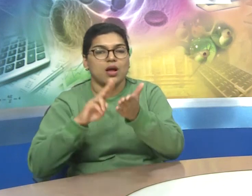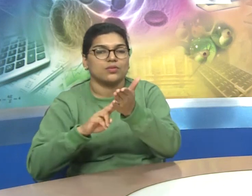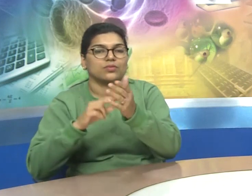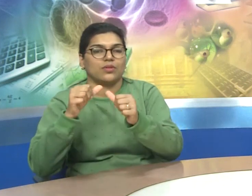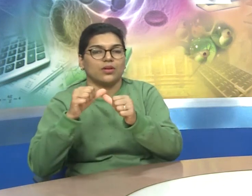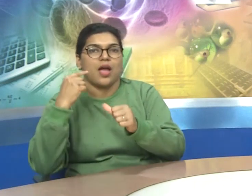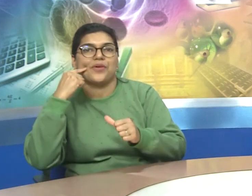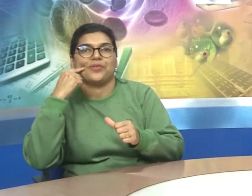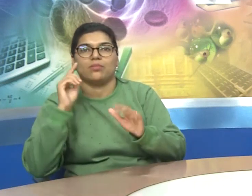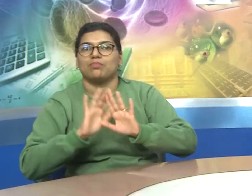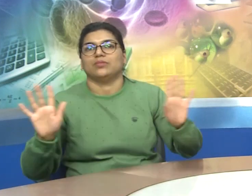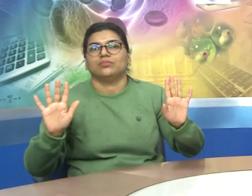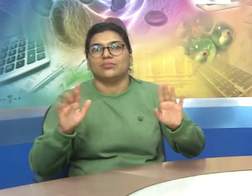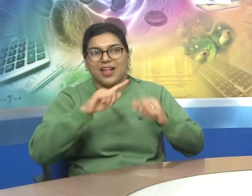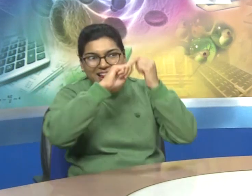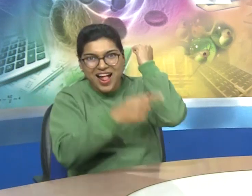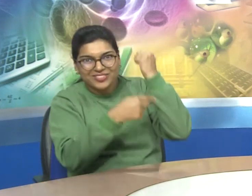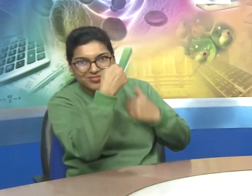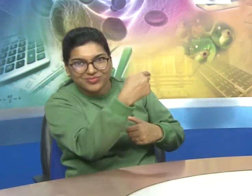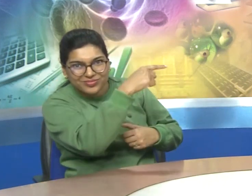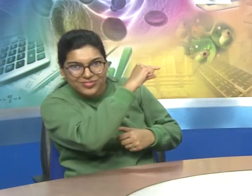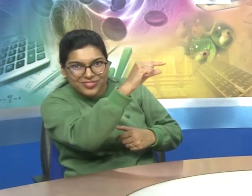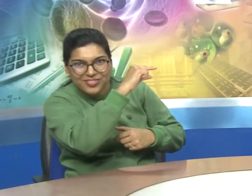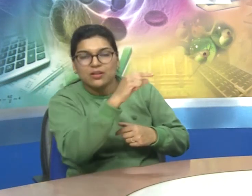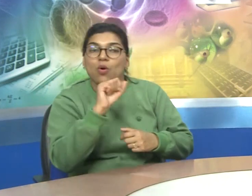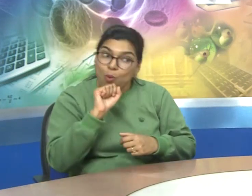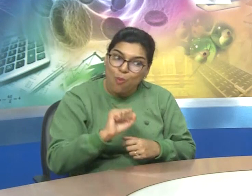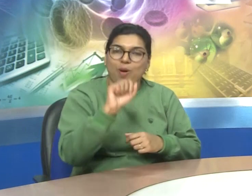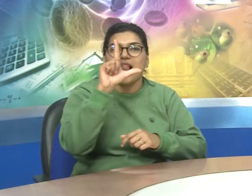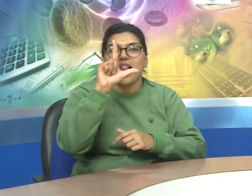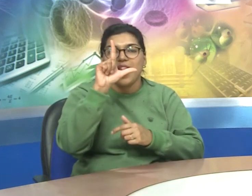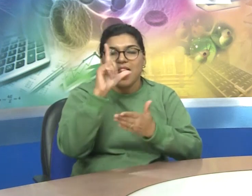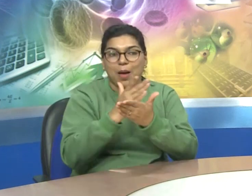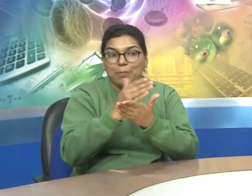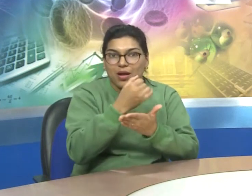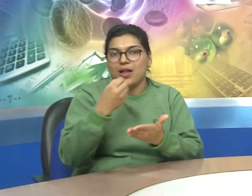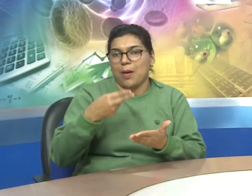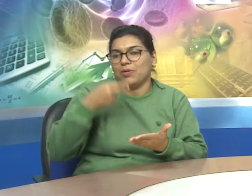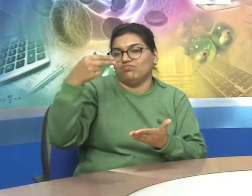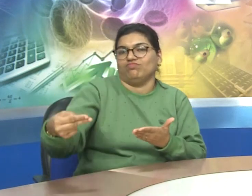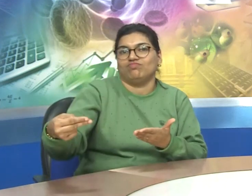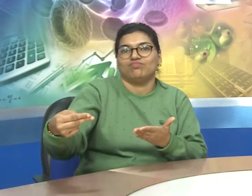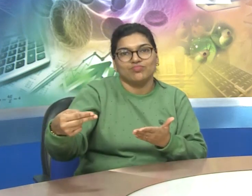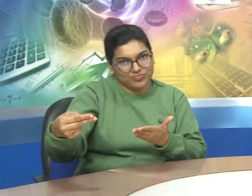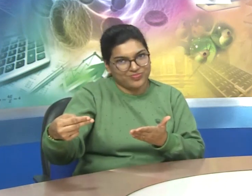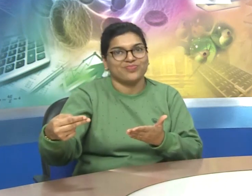you can see on screen, it is D530